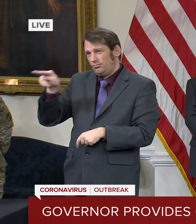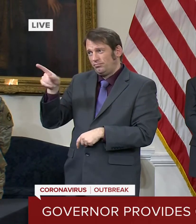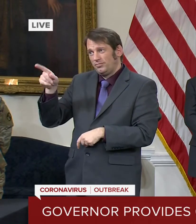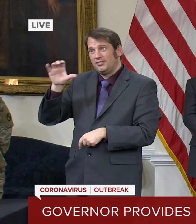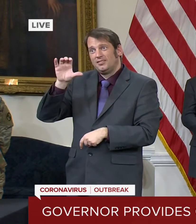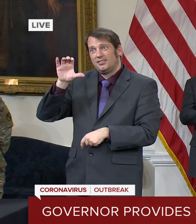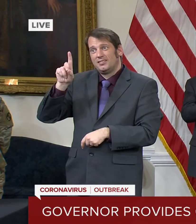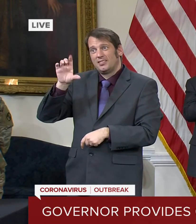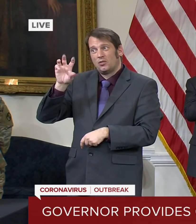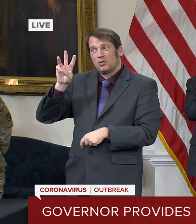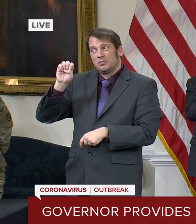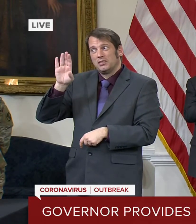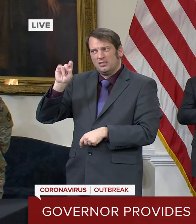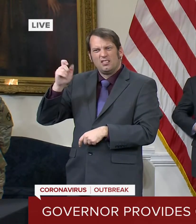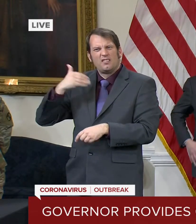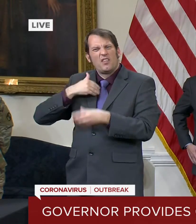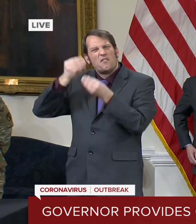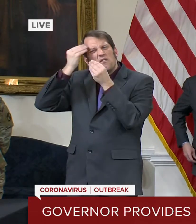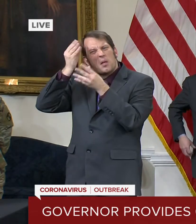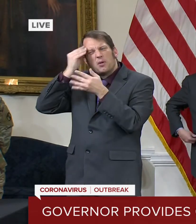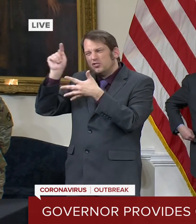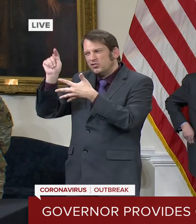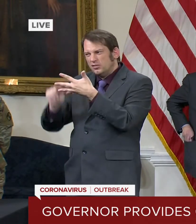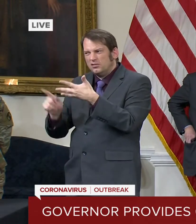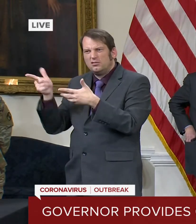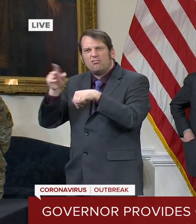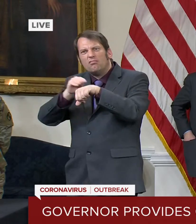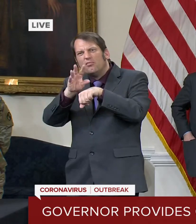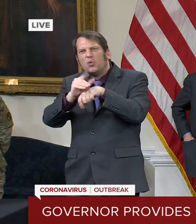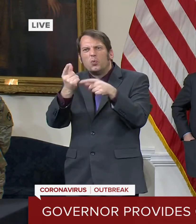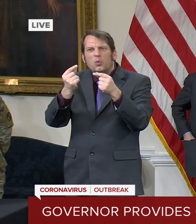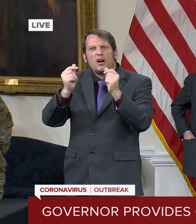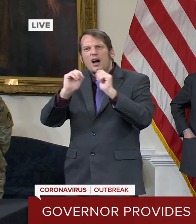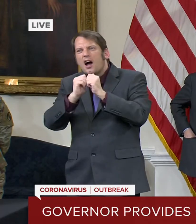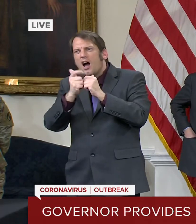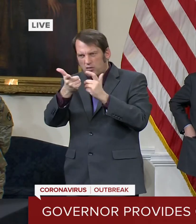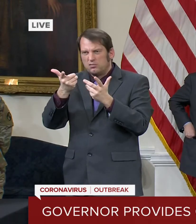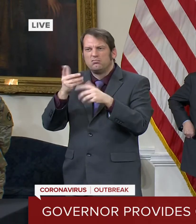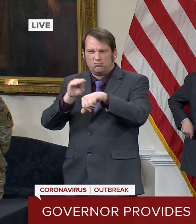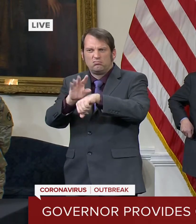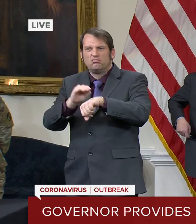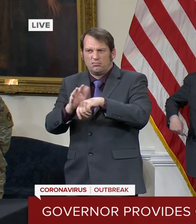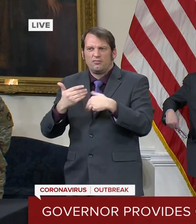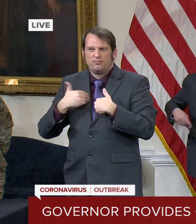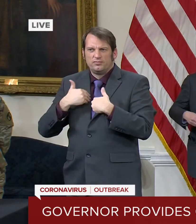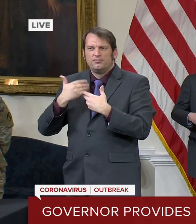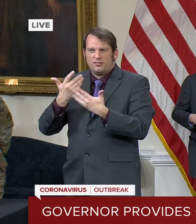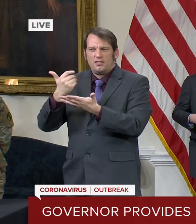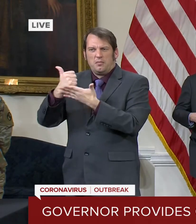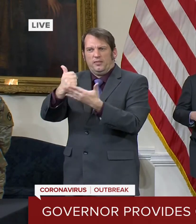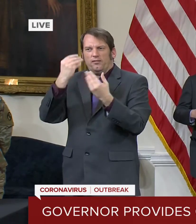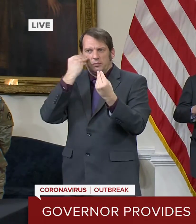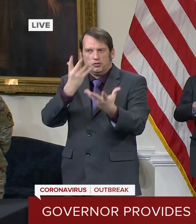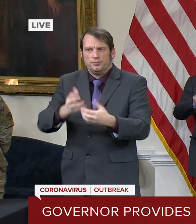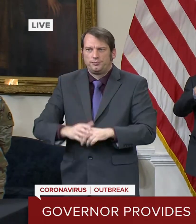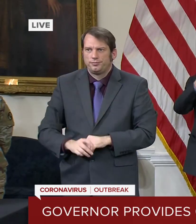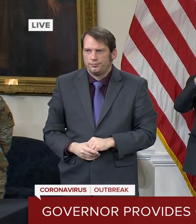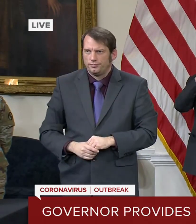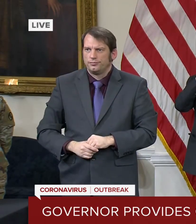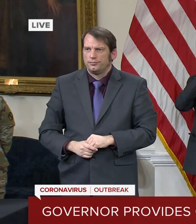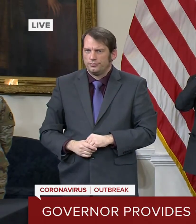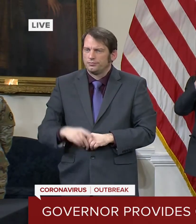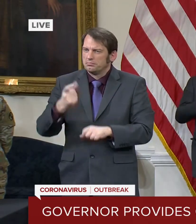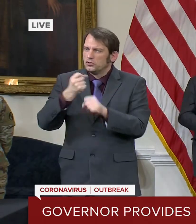could be helpful in this regard. Making sure you're always fitted with a